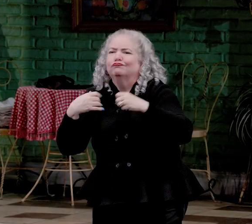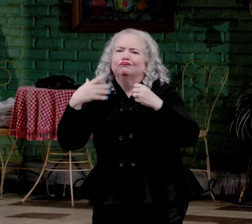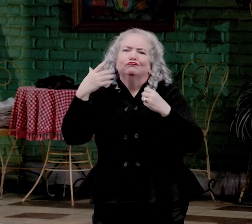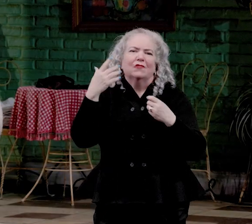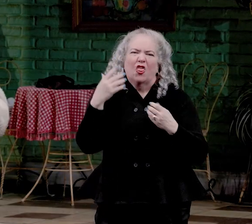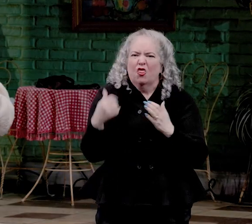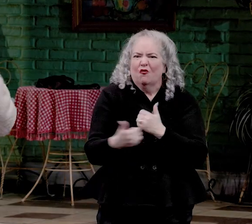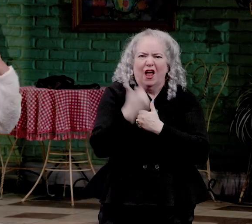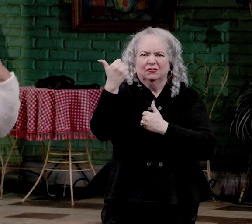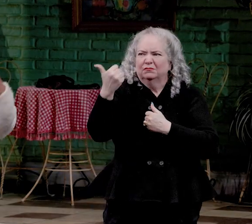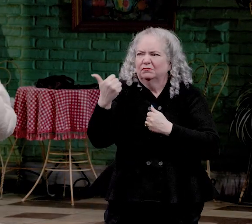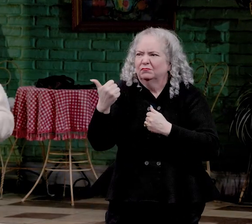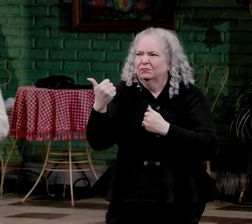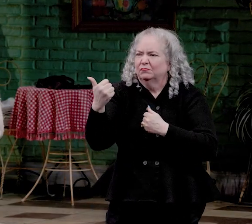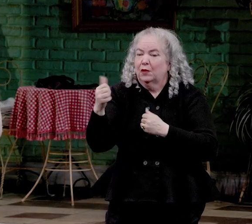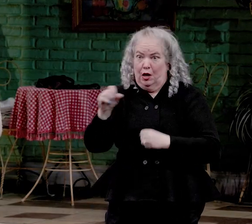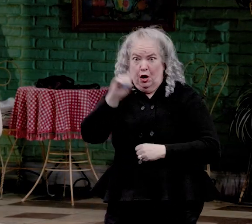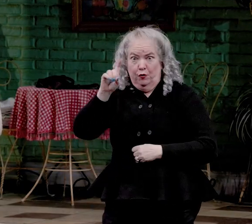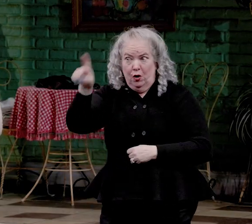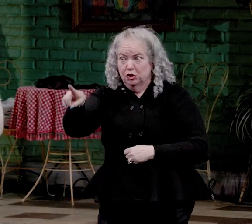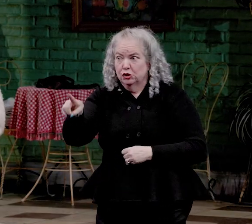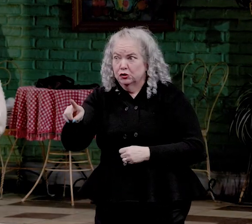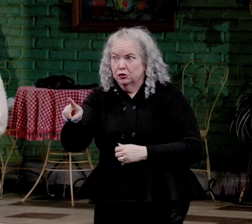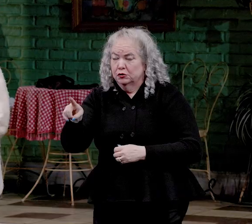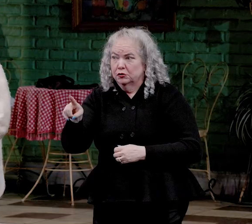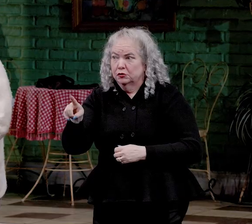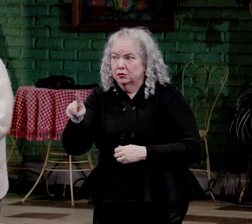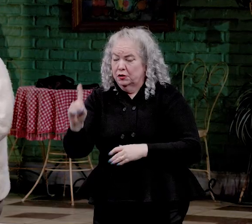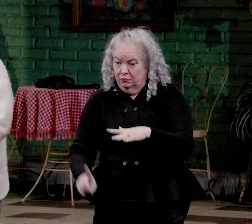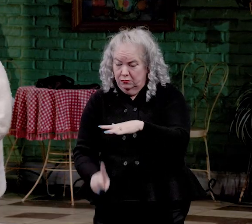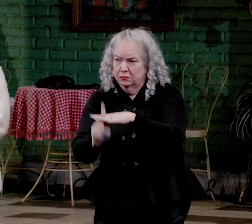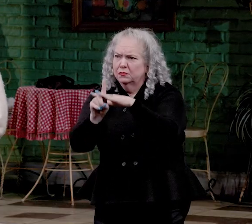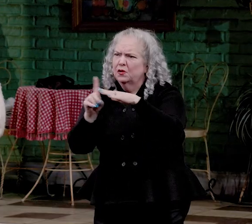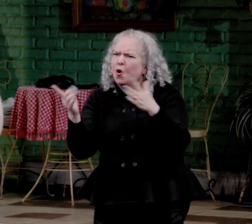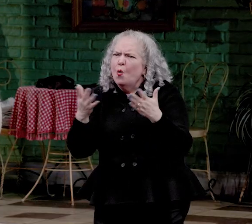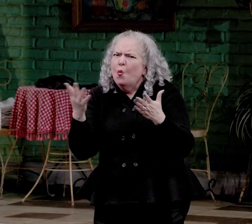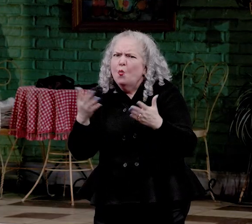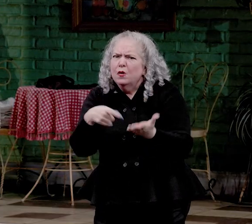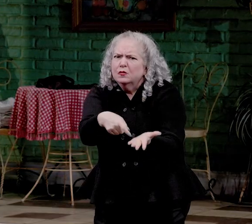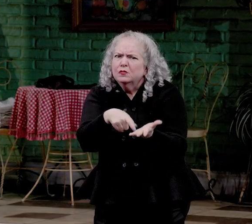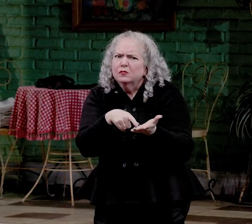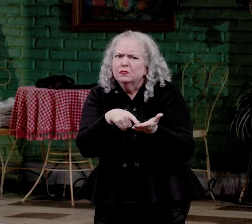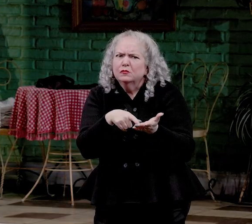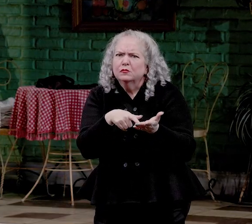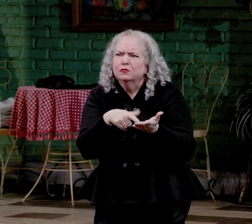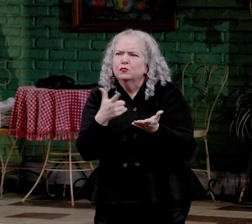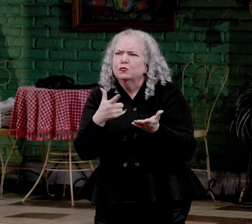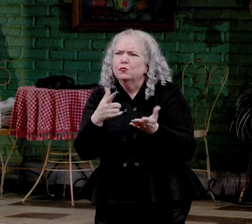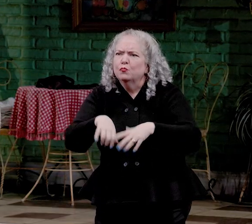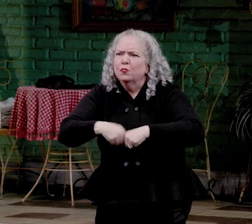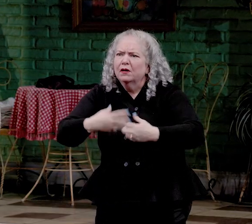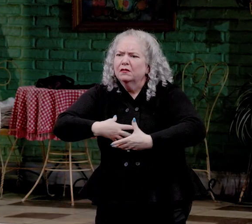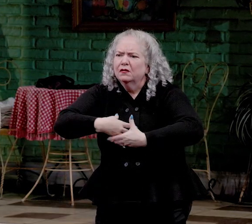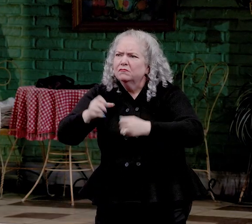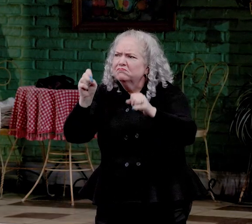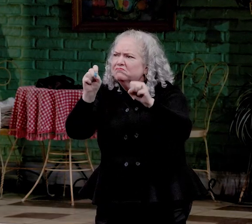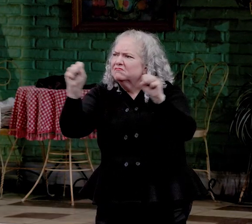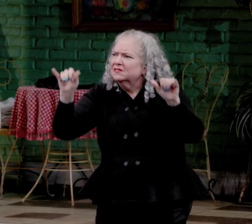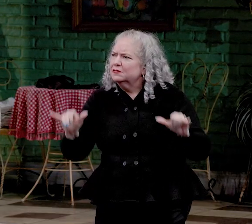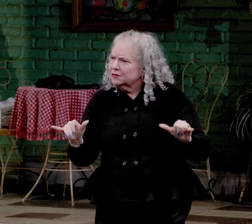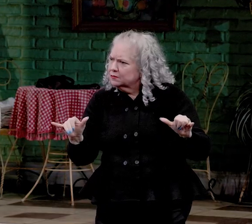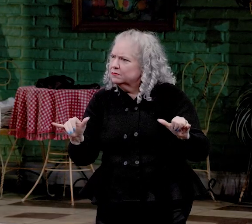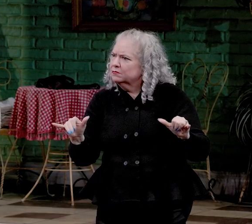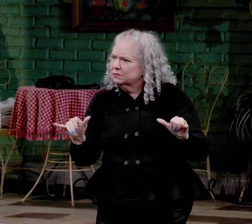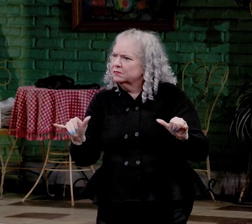the other question that emerges is, what does it take to break out of a system